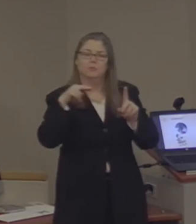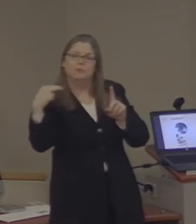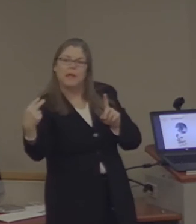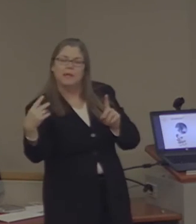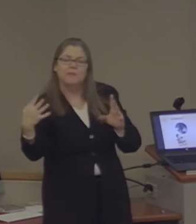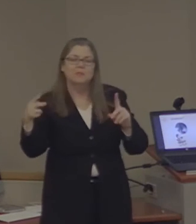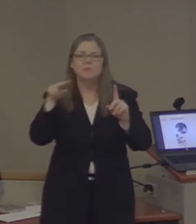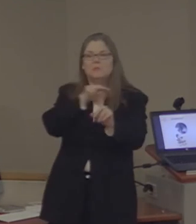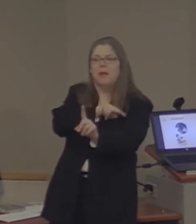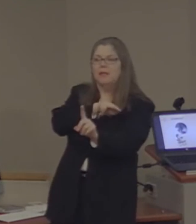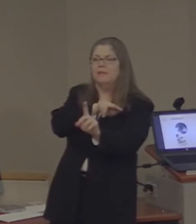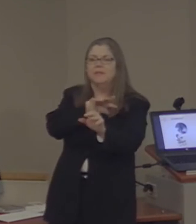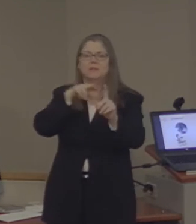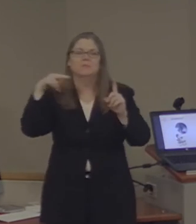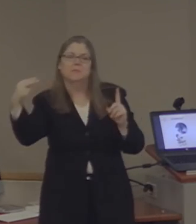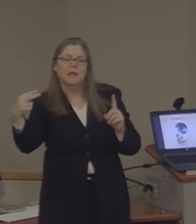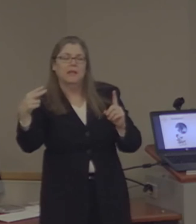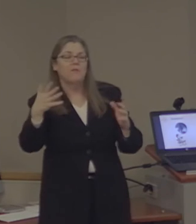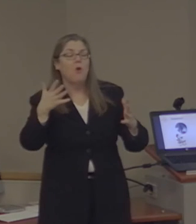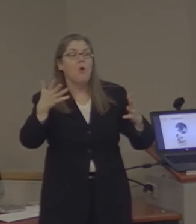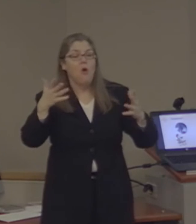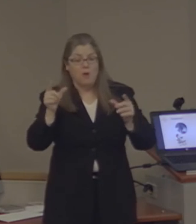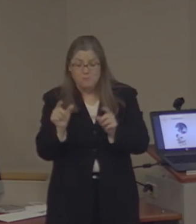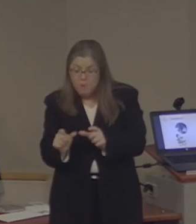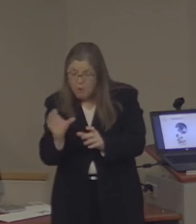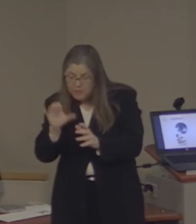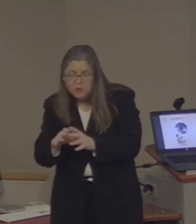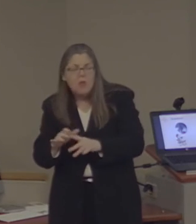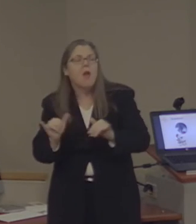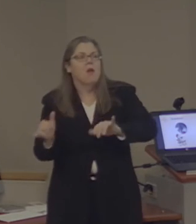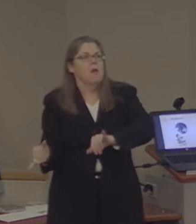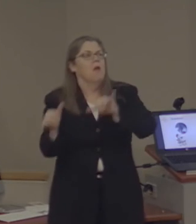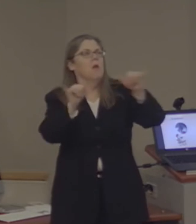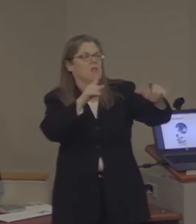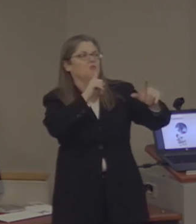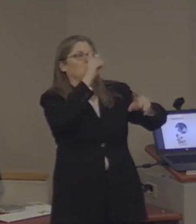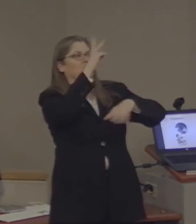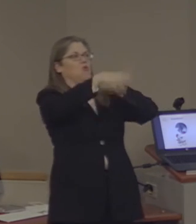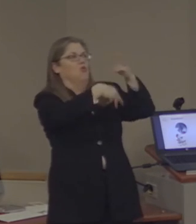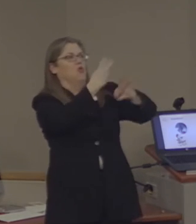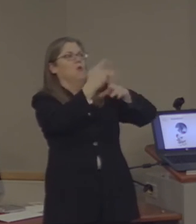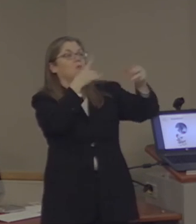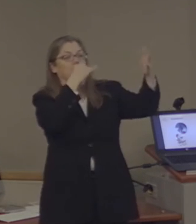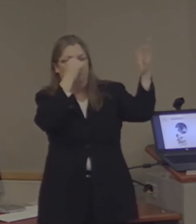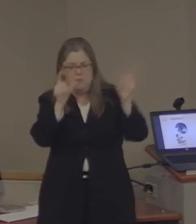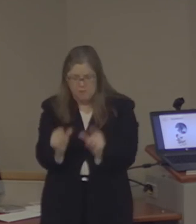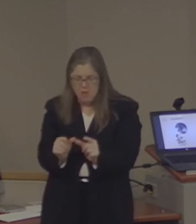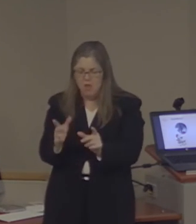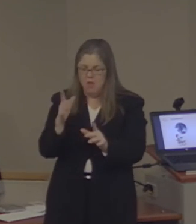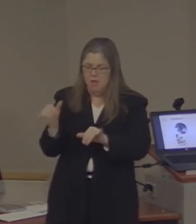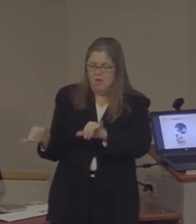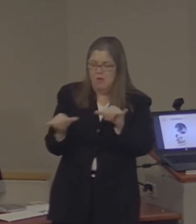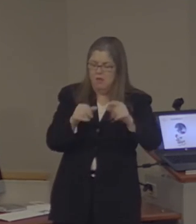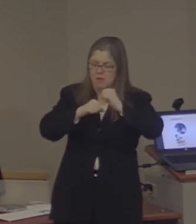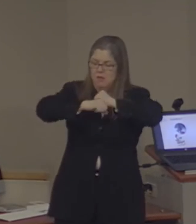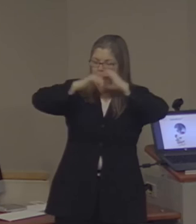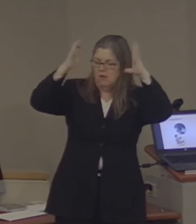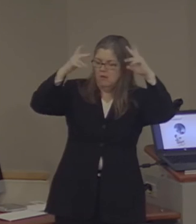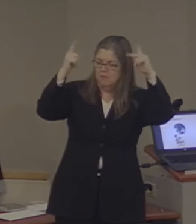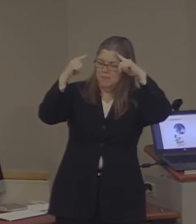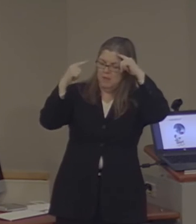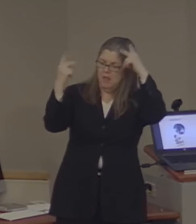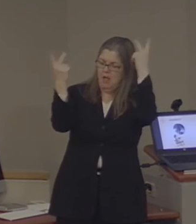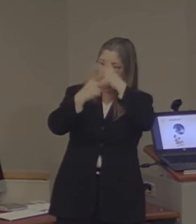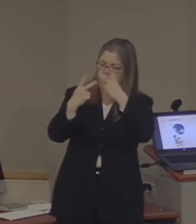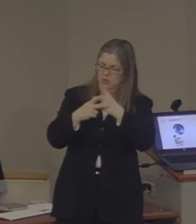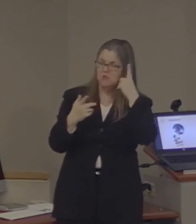from large to small scale, and that required this these kind of mental computations that they did to achieve that. So